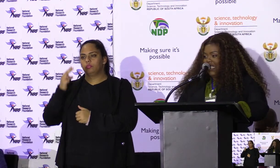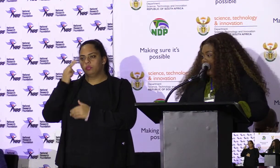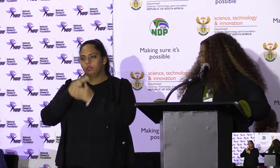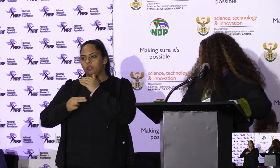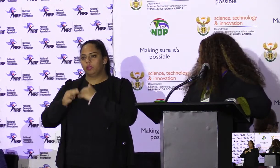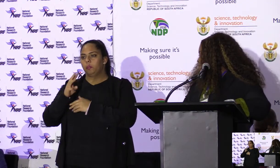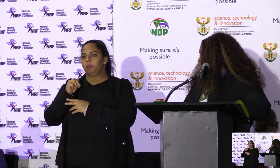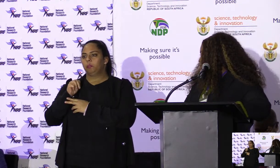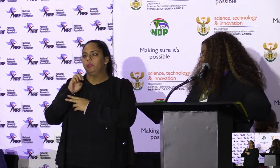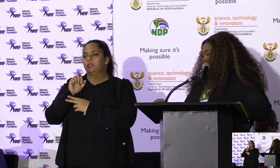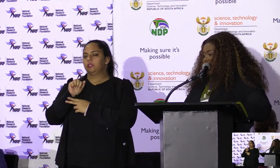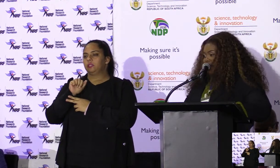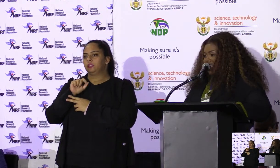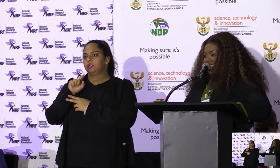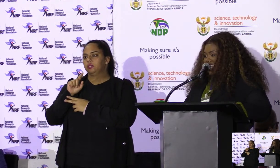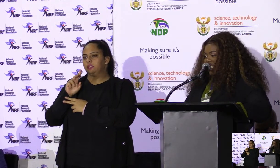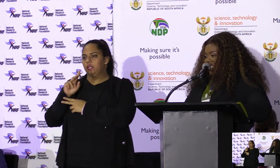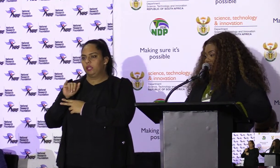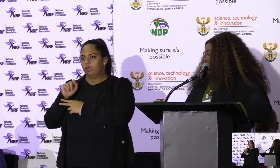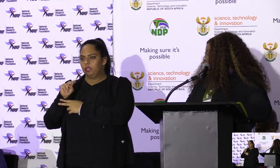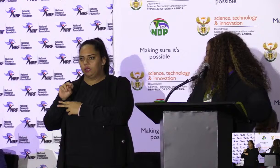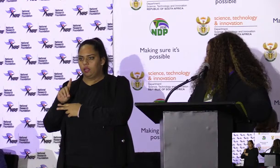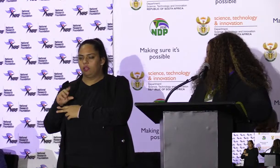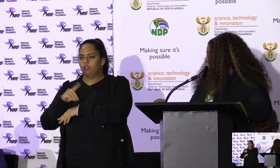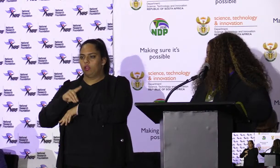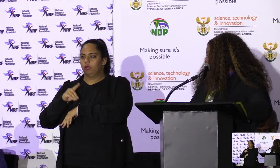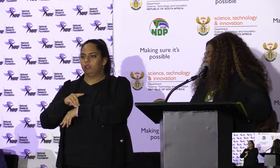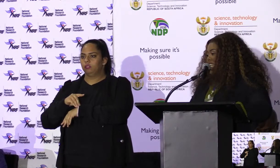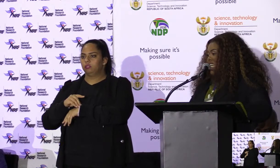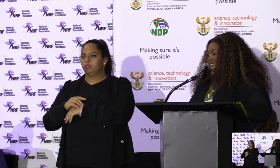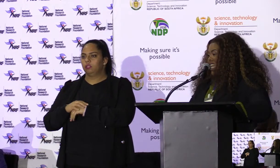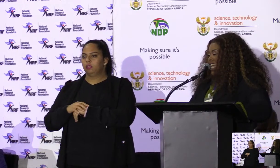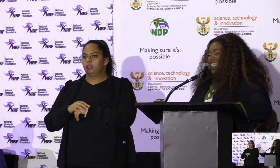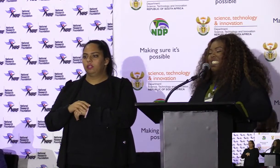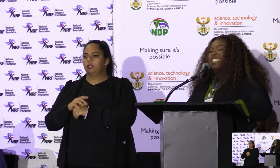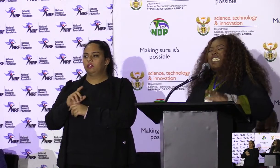Honorable Gina, Dr. Gina,